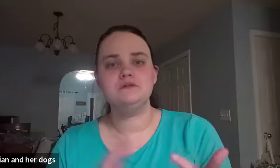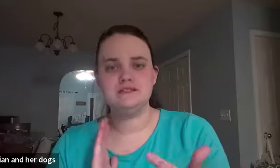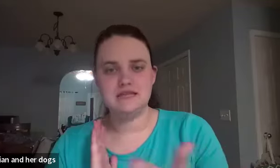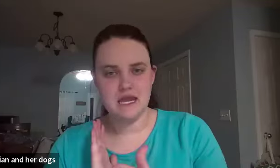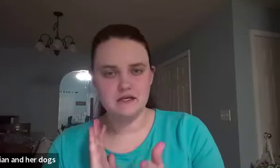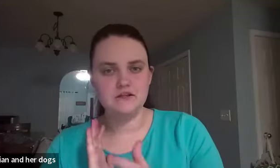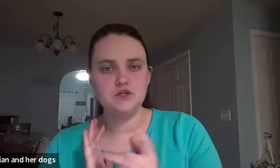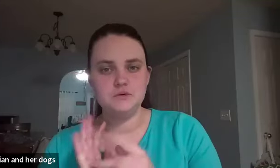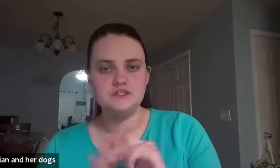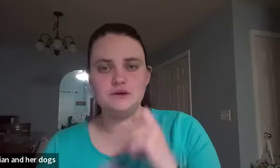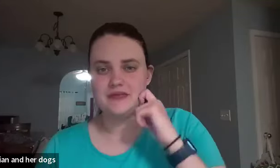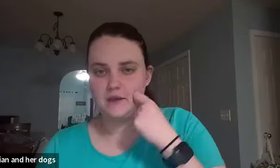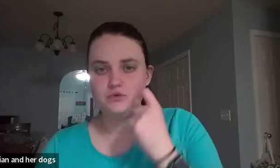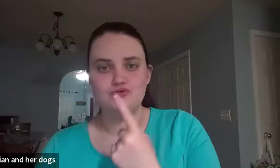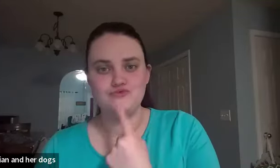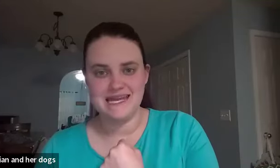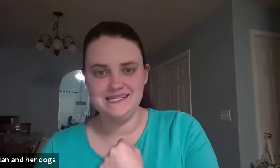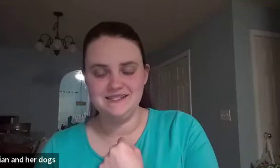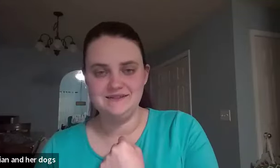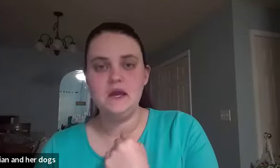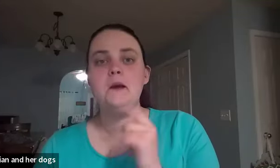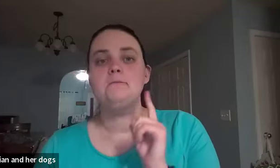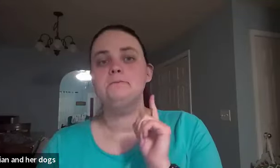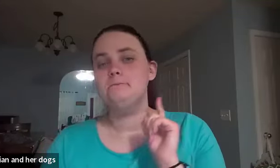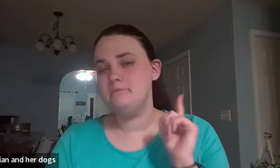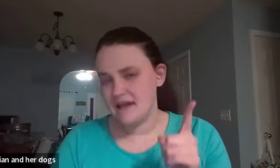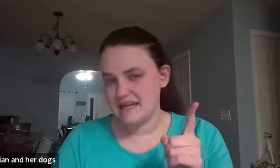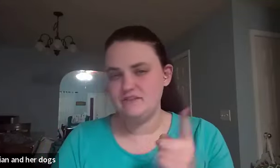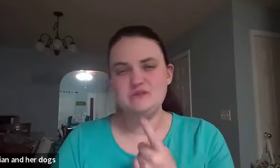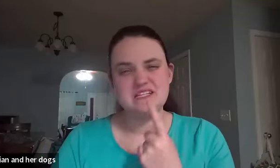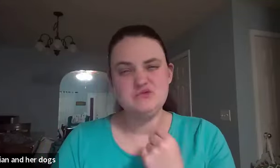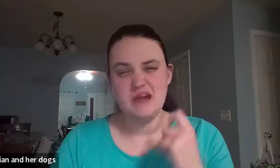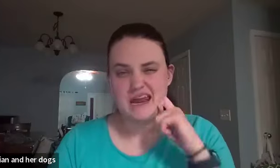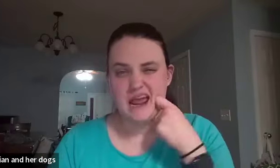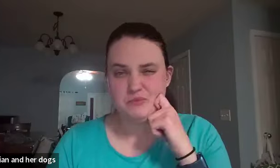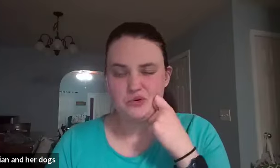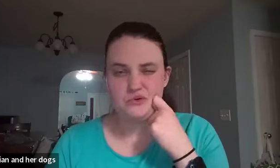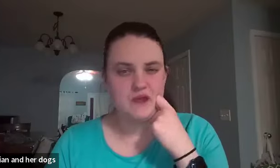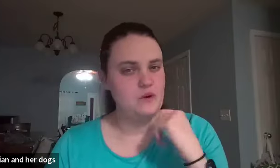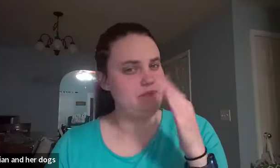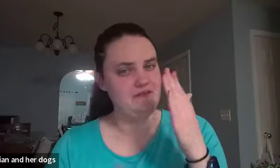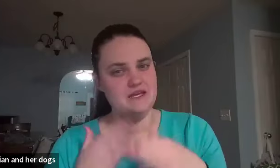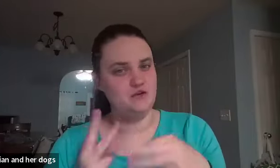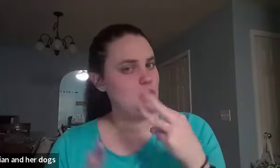So technically you would start with apple red, but if you did do red apple, that wouldn't be the end of the